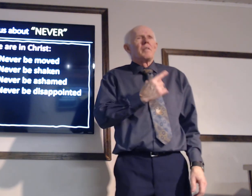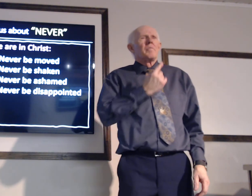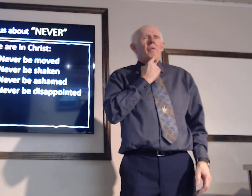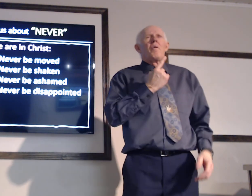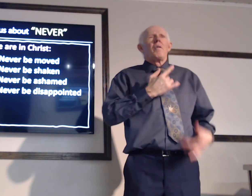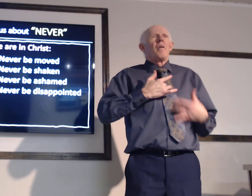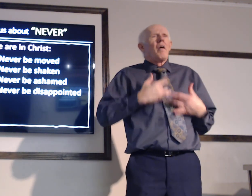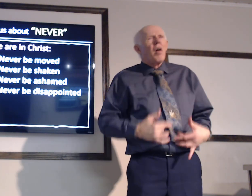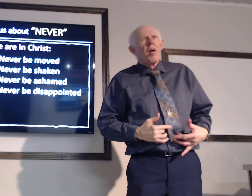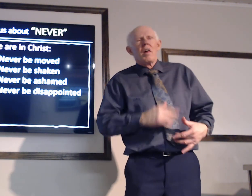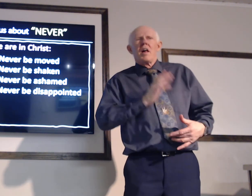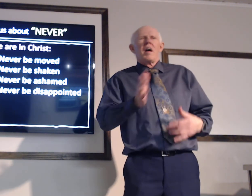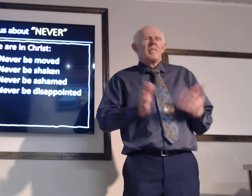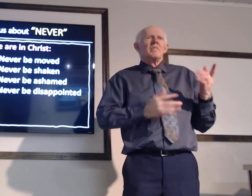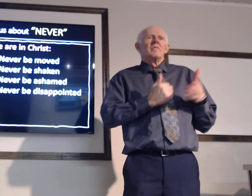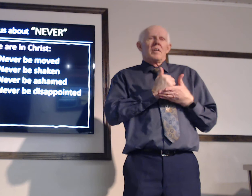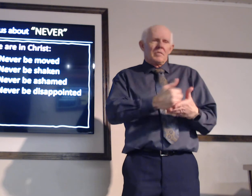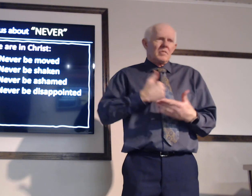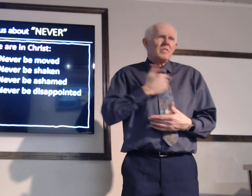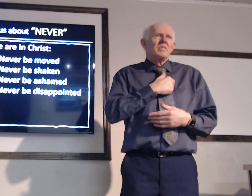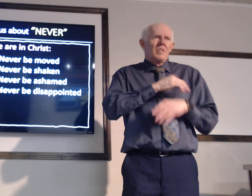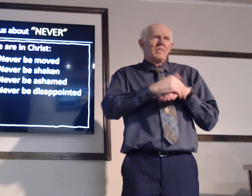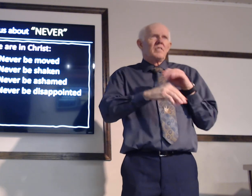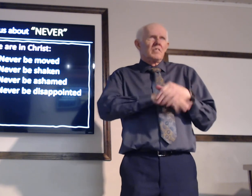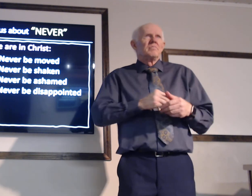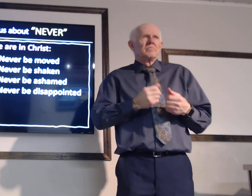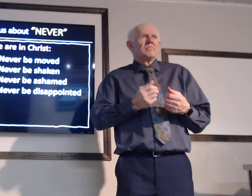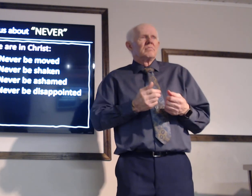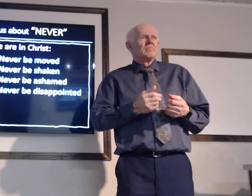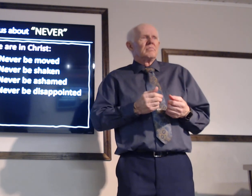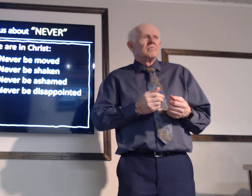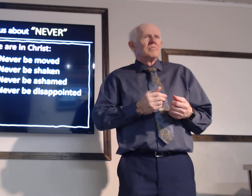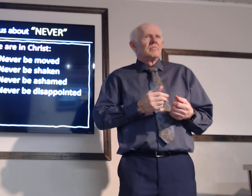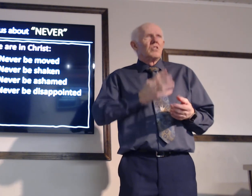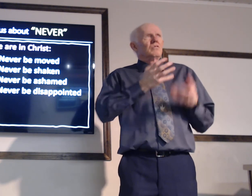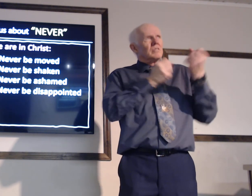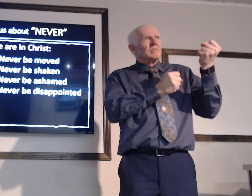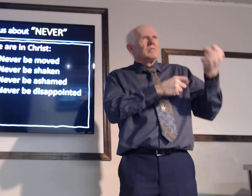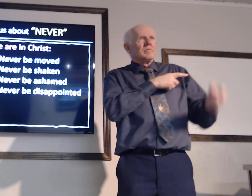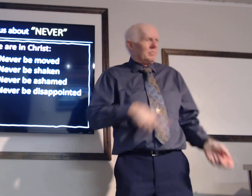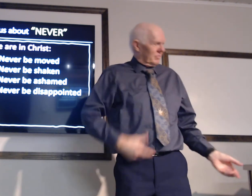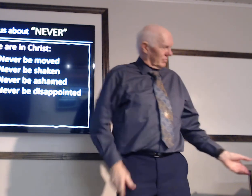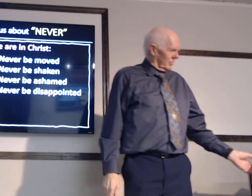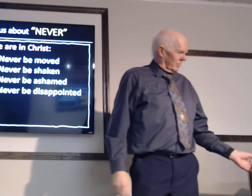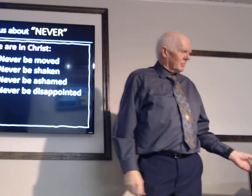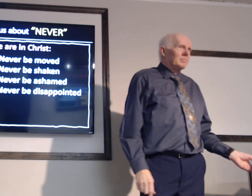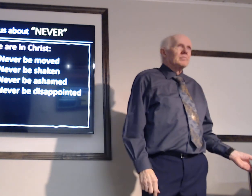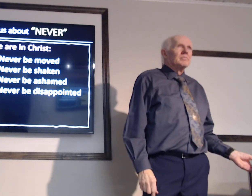Never be disappointed. He helps us and he comforts us, and we trust him.